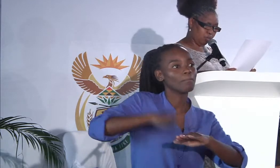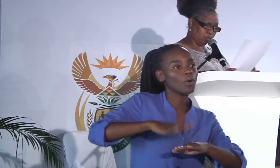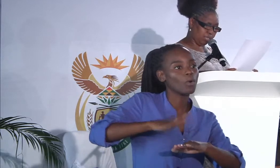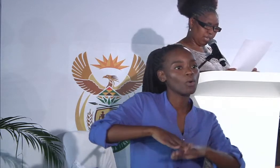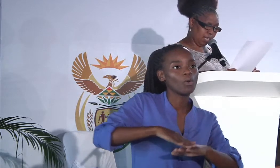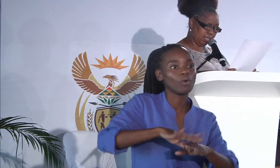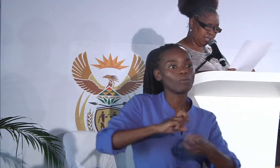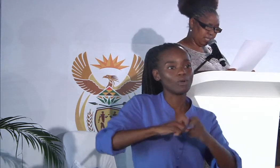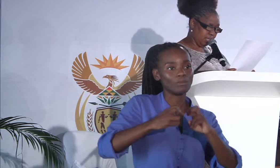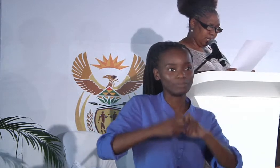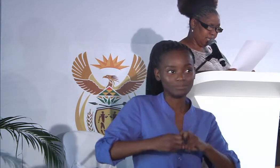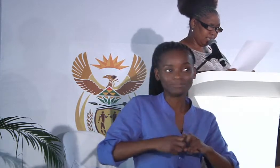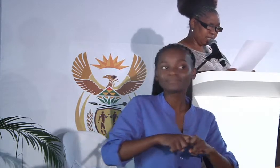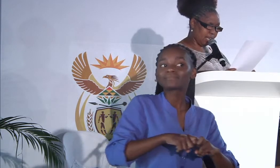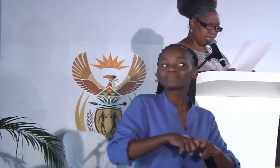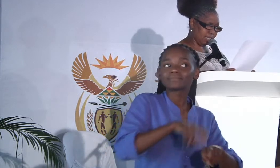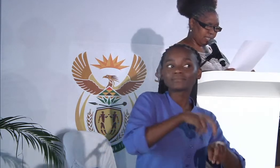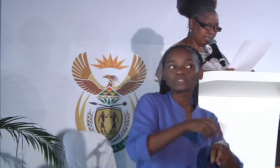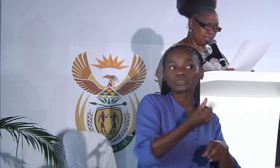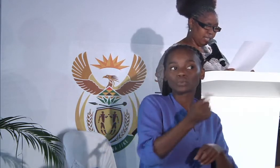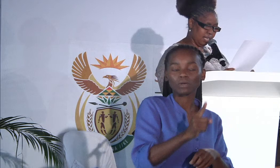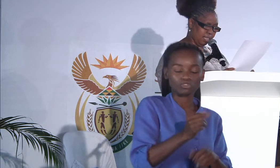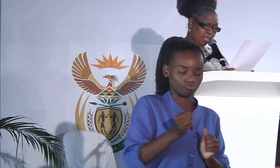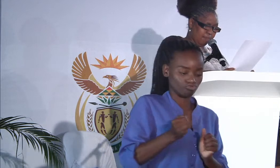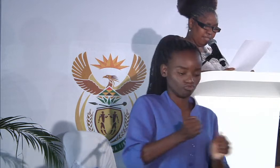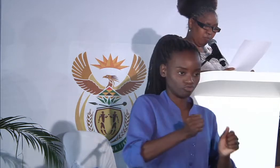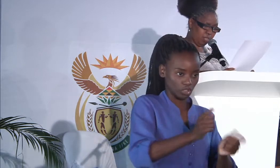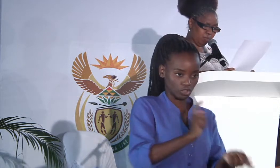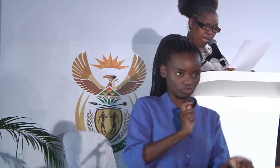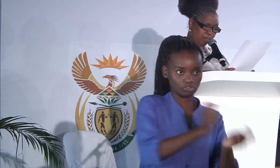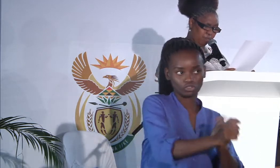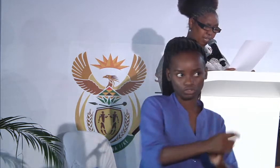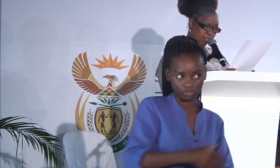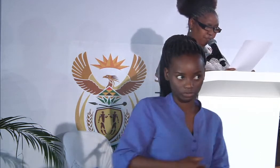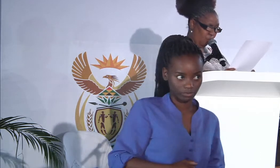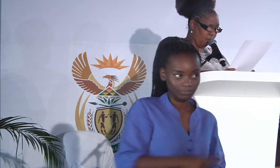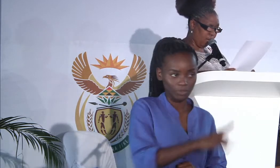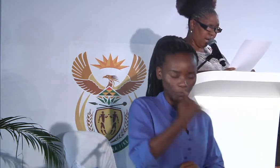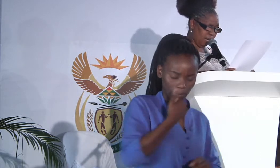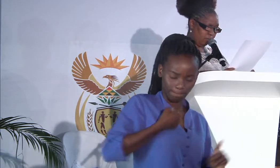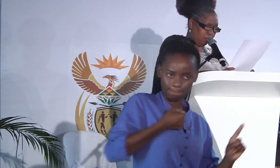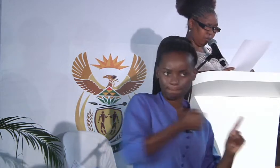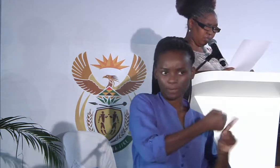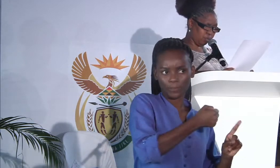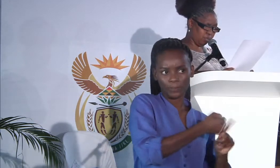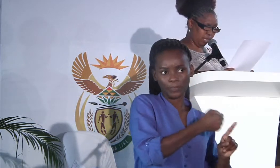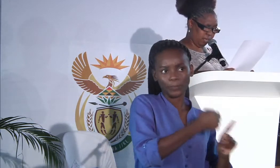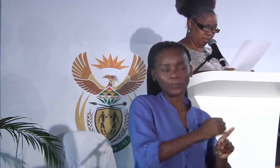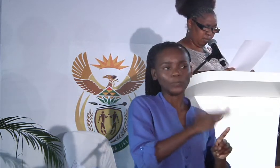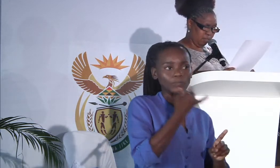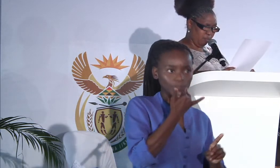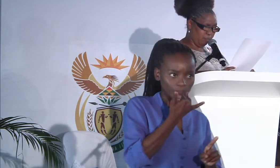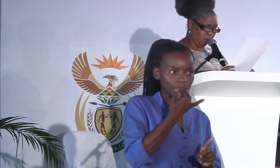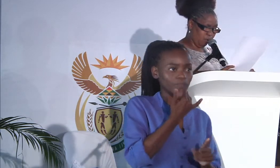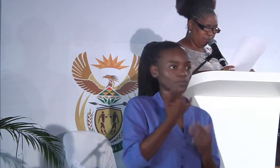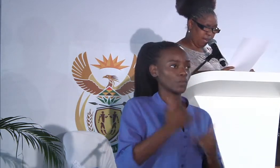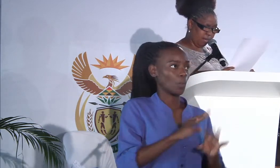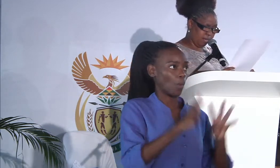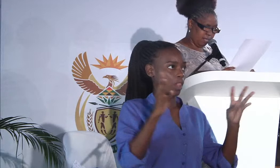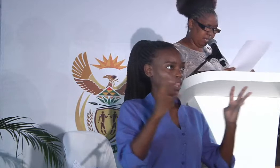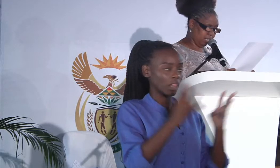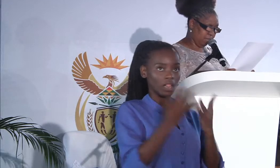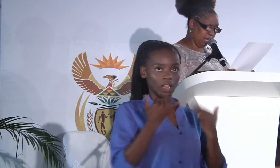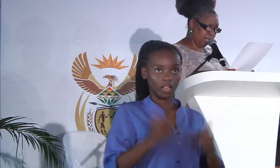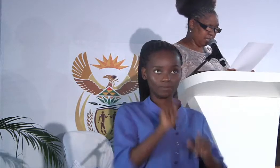to change its strategies, something which we advocate for around the world today. Moreover,